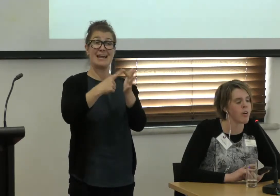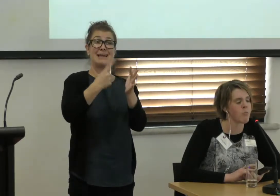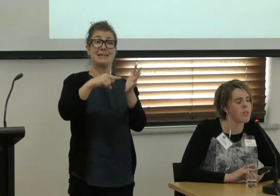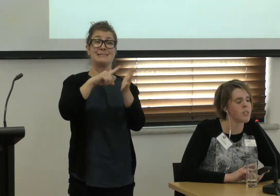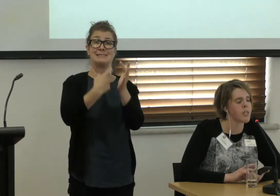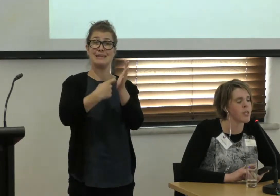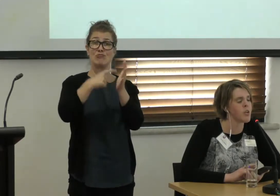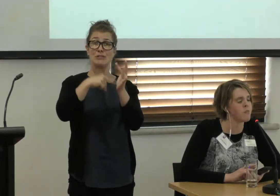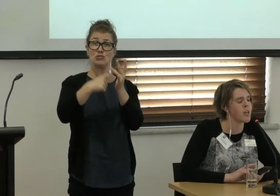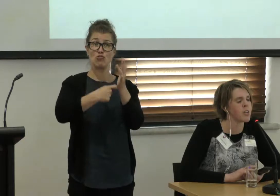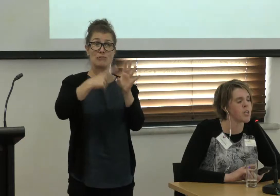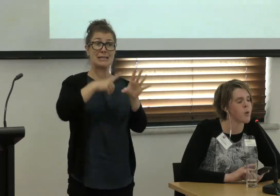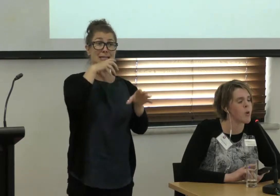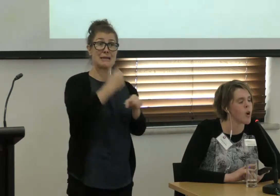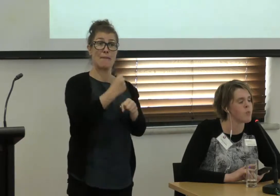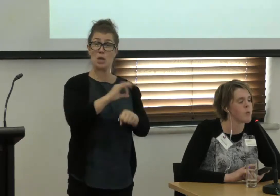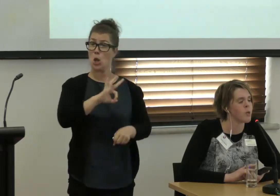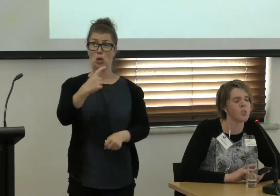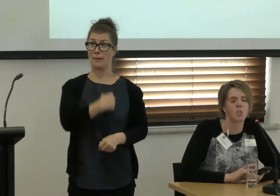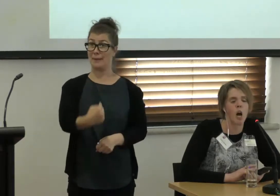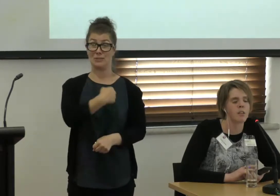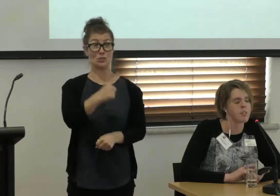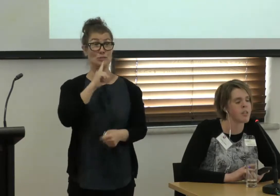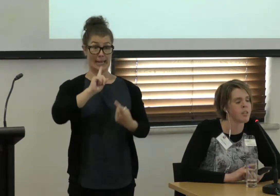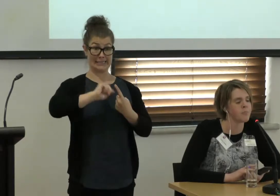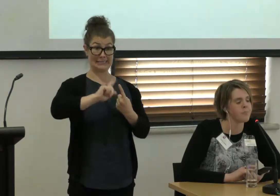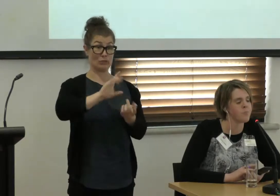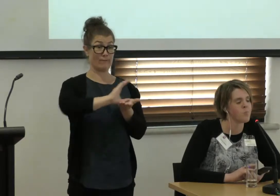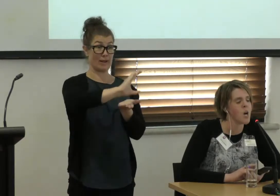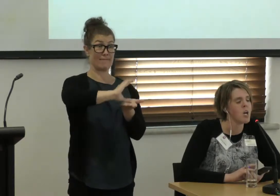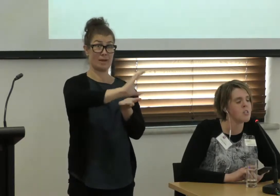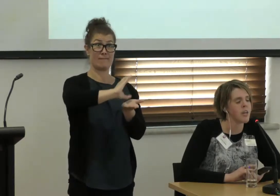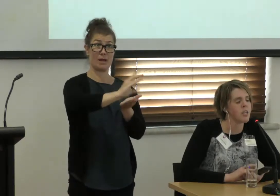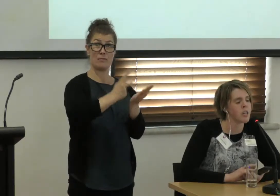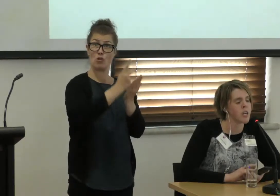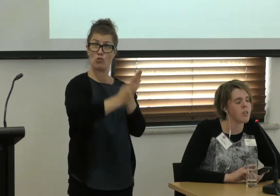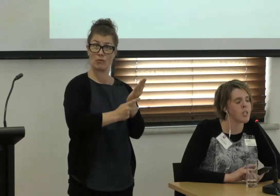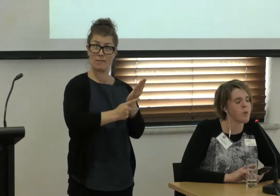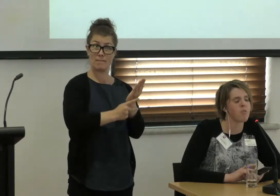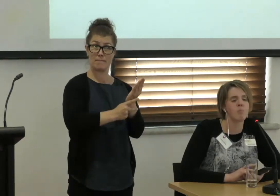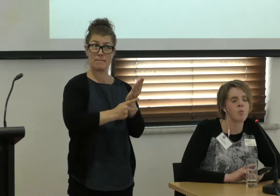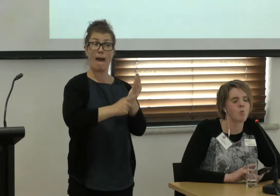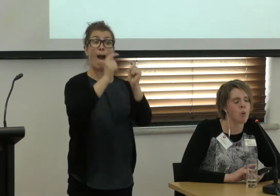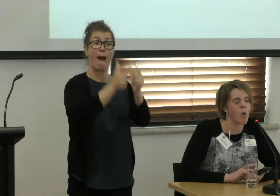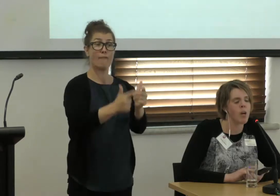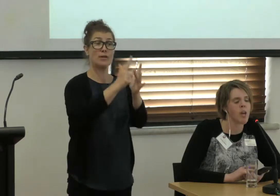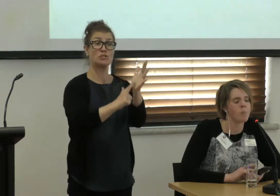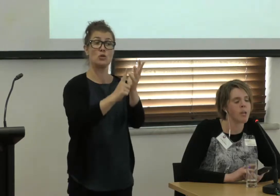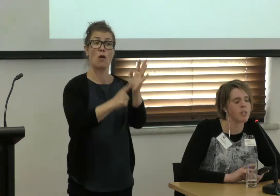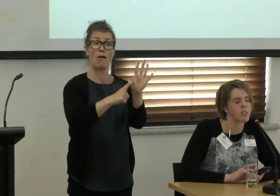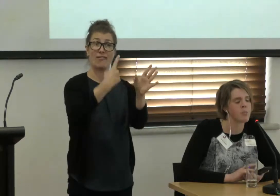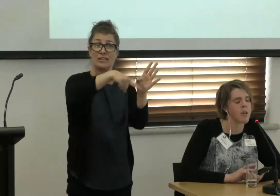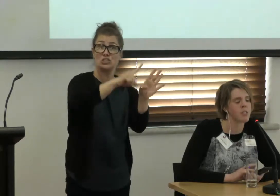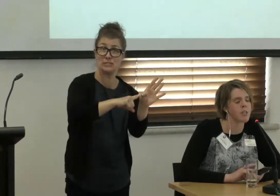Victorian government, to continue funding these programs beyond July this year. Secondly, these programs require the